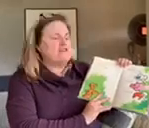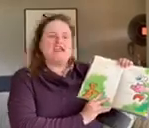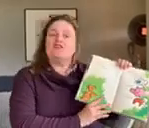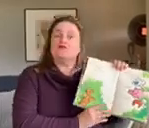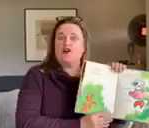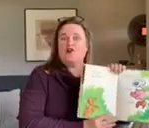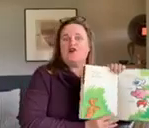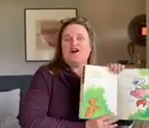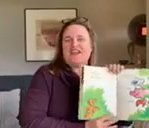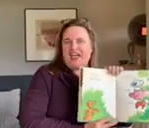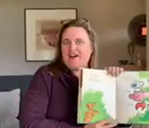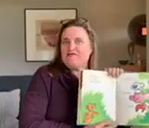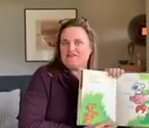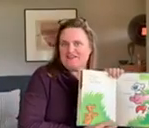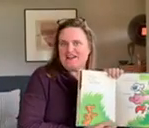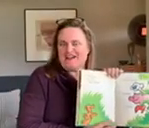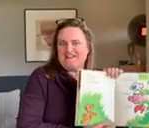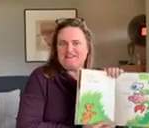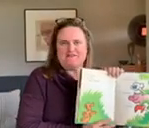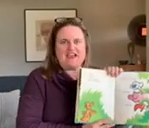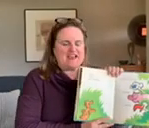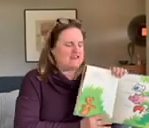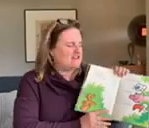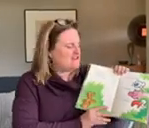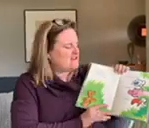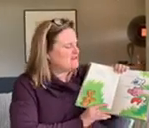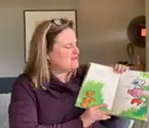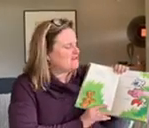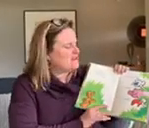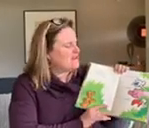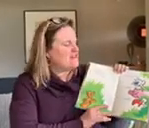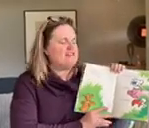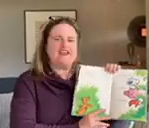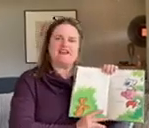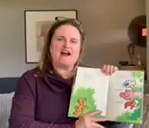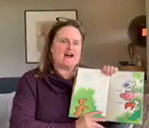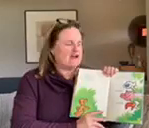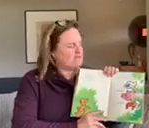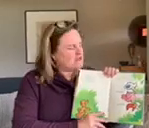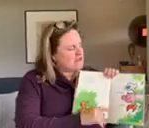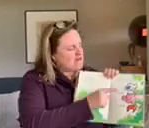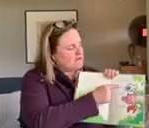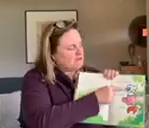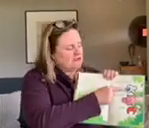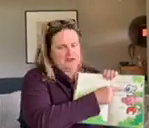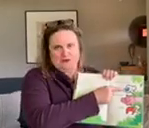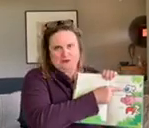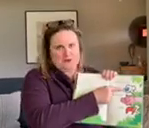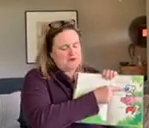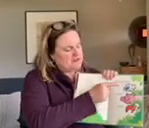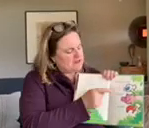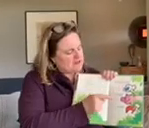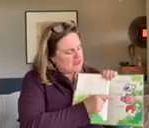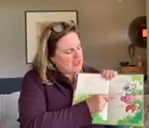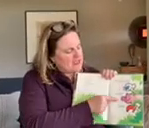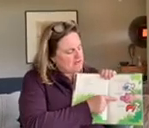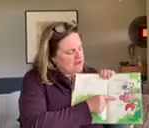They grow on every kind of head. They come in blue and